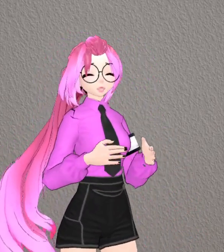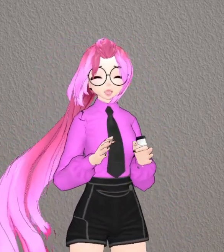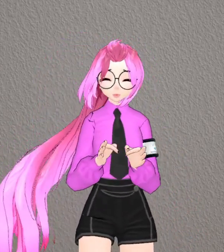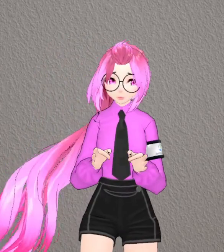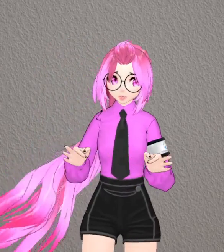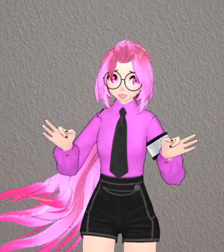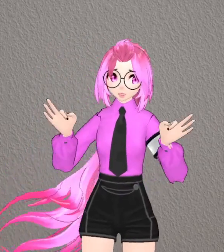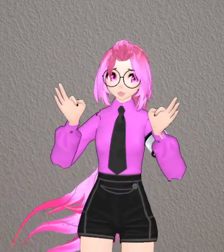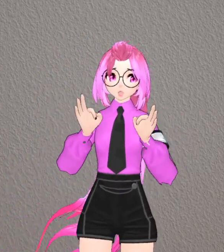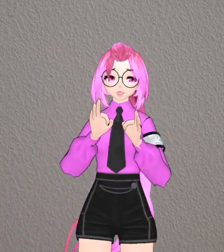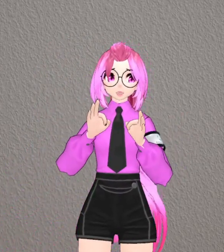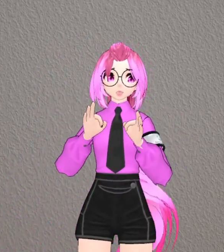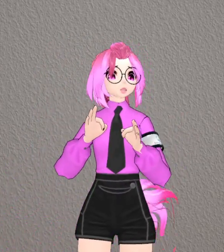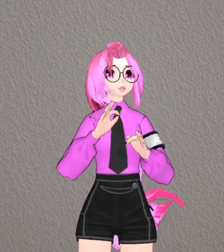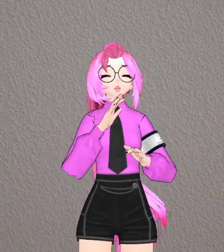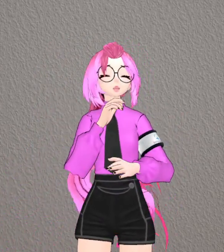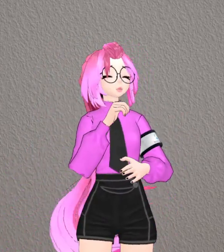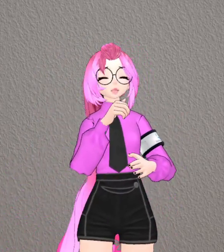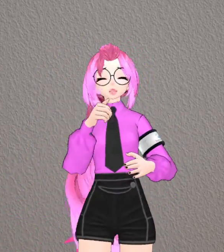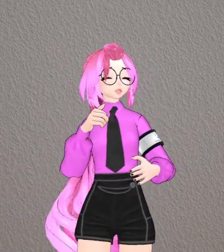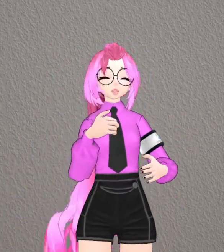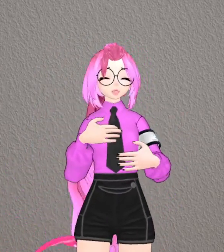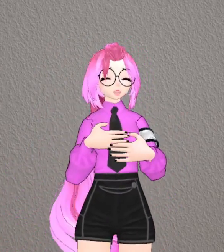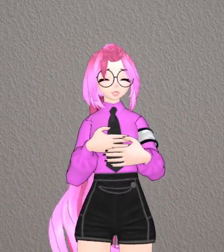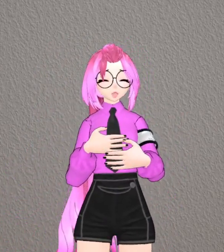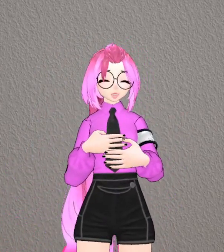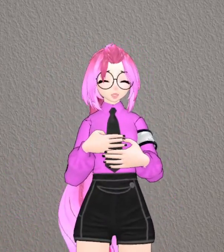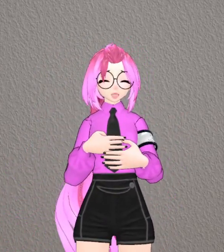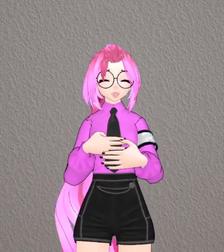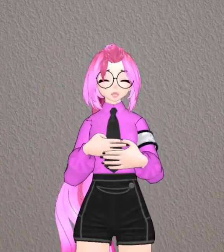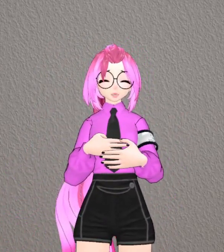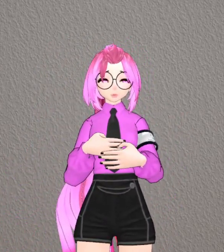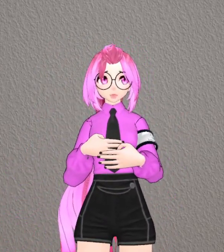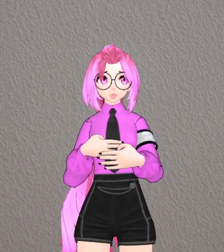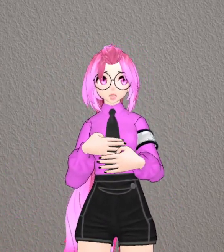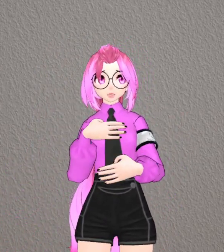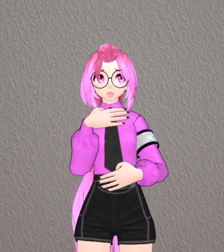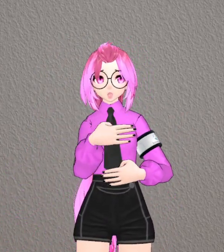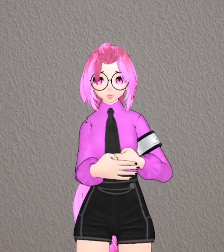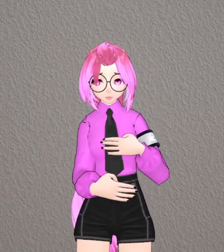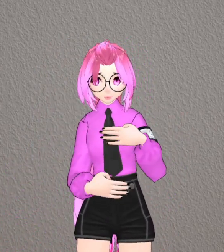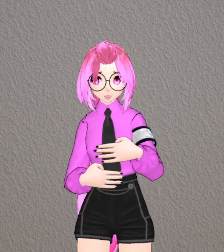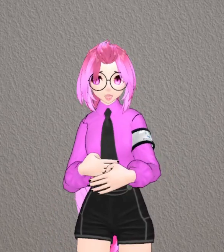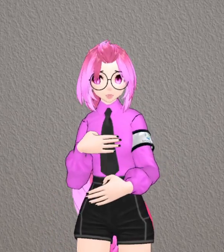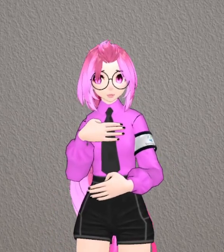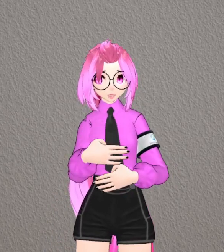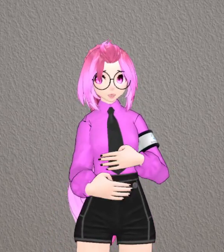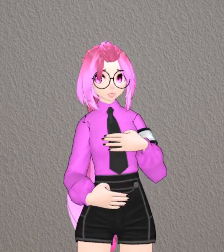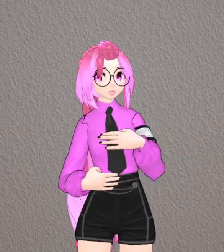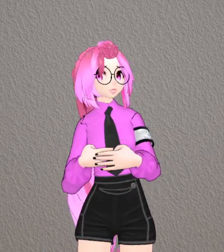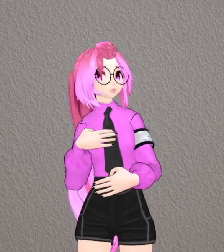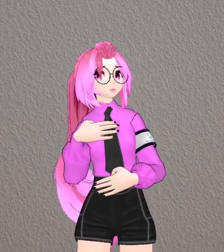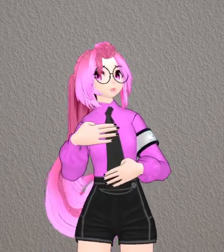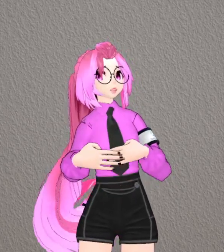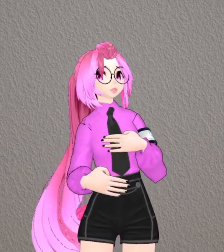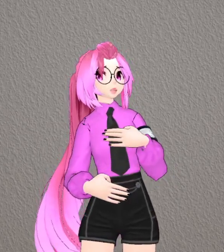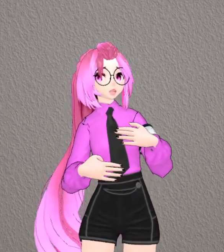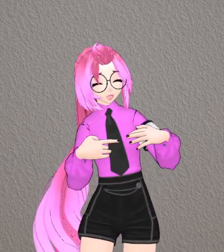progressing. It's really important though that you don't do this. Watch my hands. You don't go like this. Do you see how my